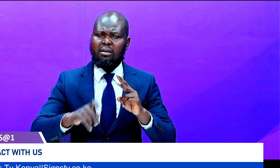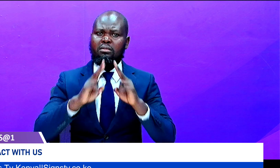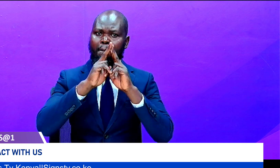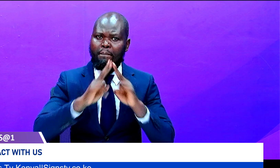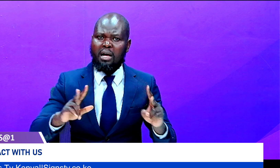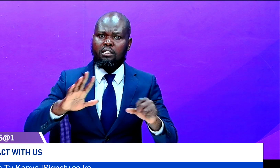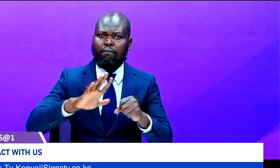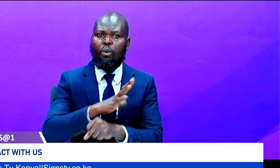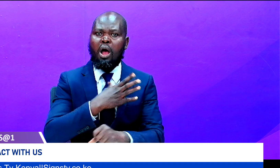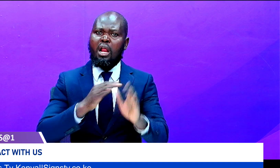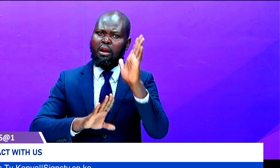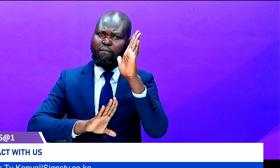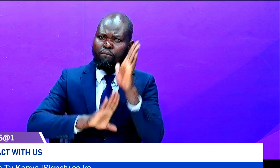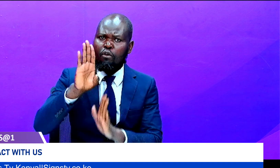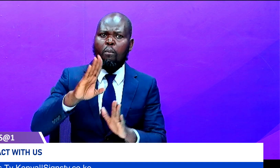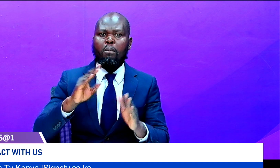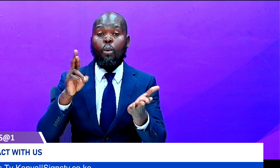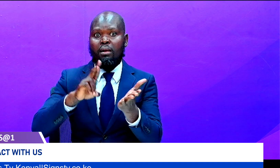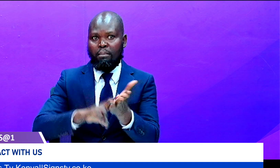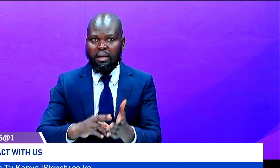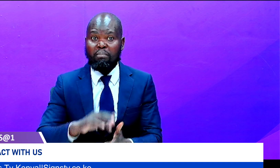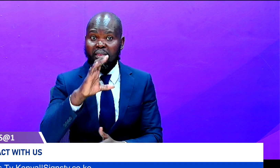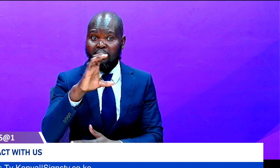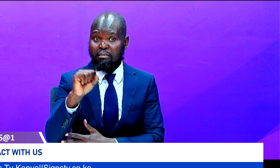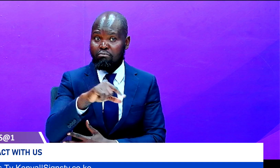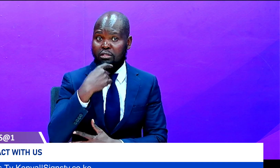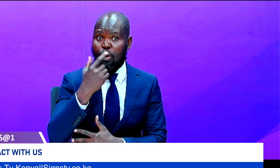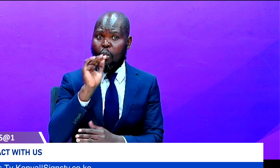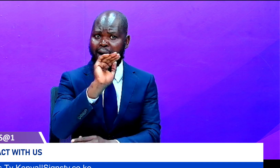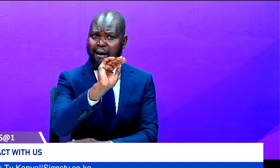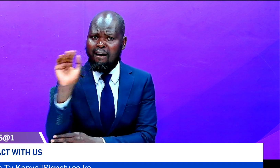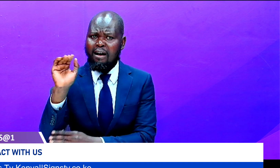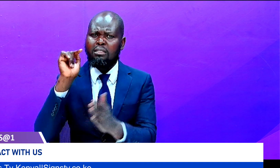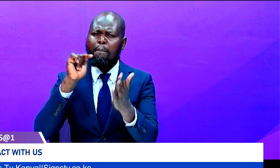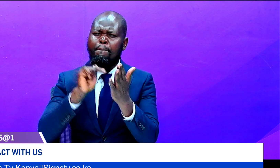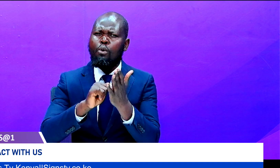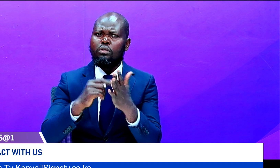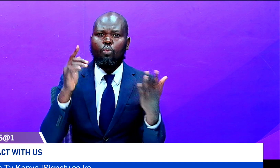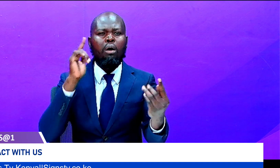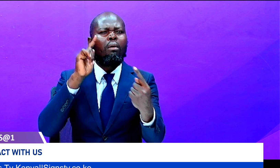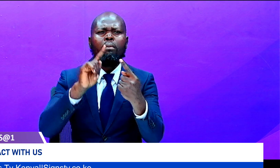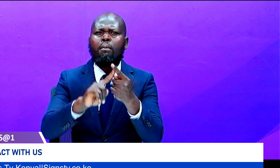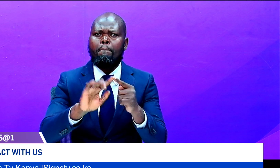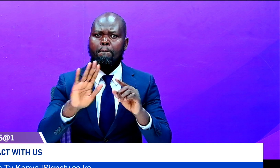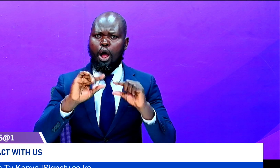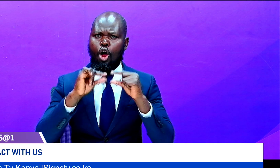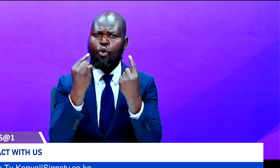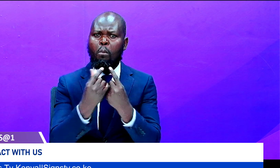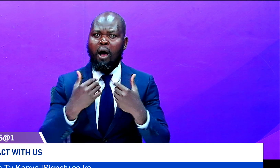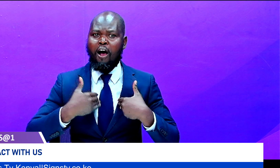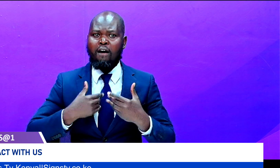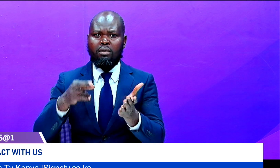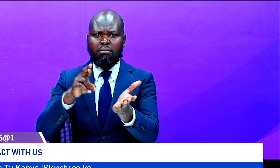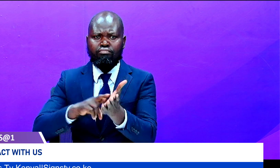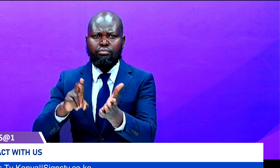region. The CS further pointed out that the resurgence of the groups such as the Reggae Boys and the Nduthi culture, saying their activities